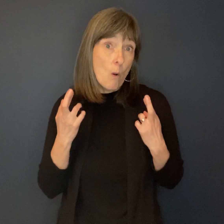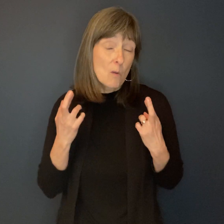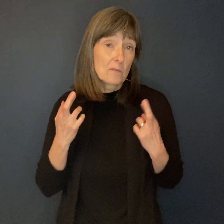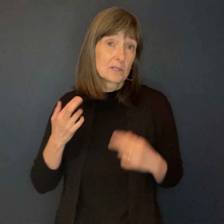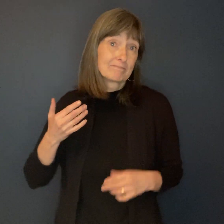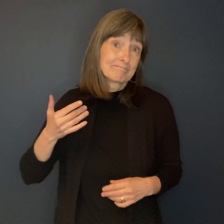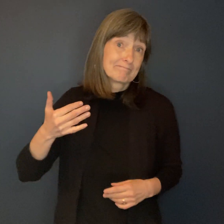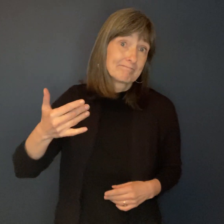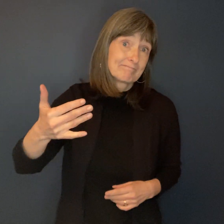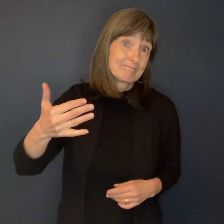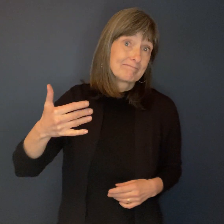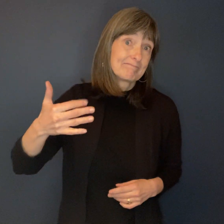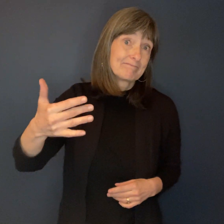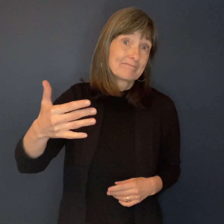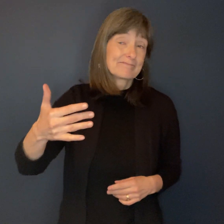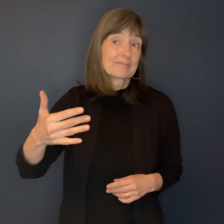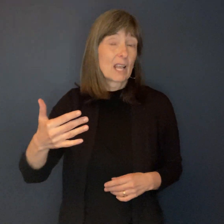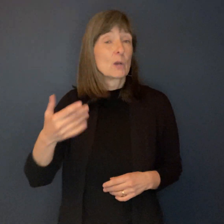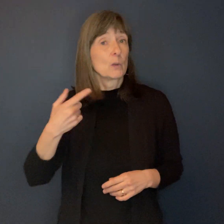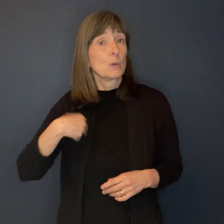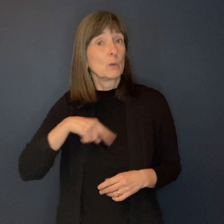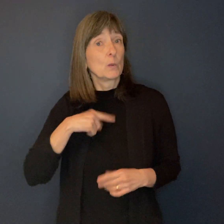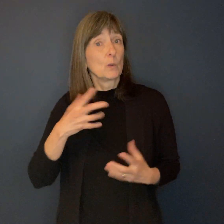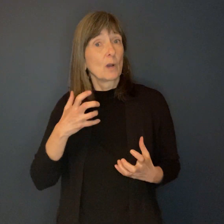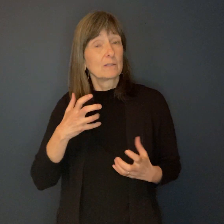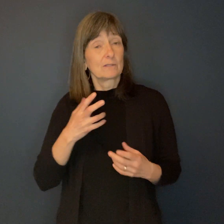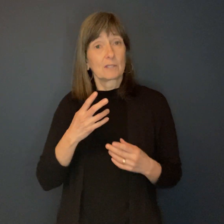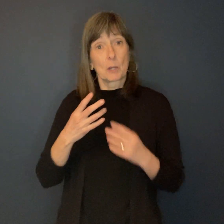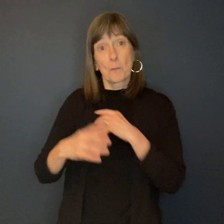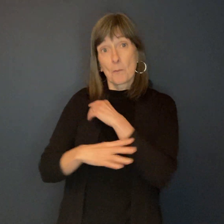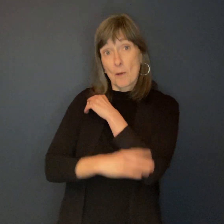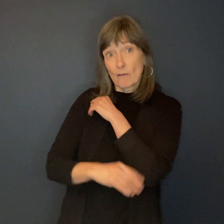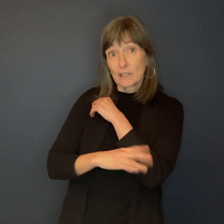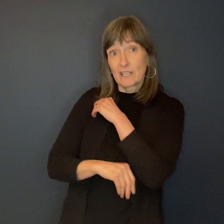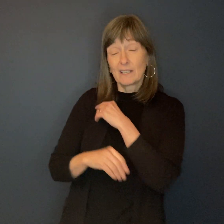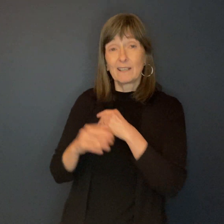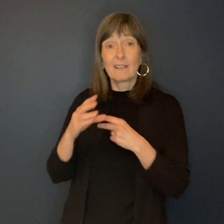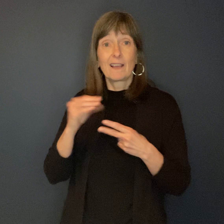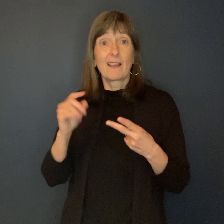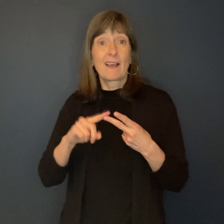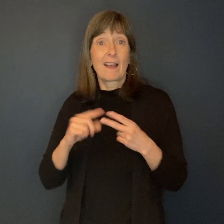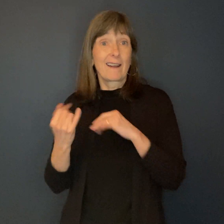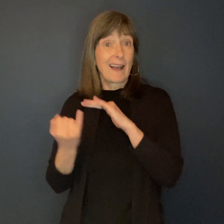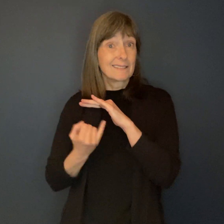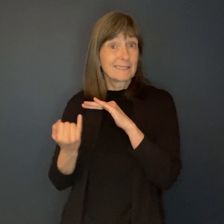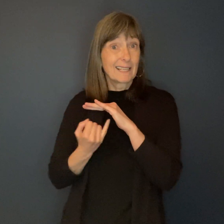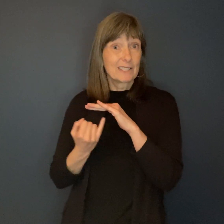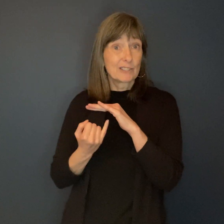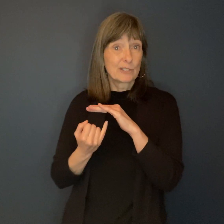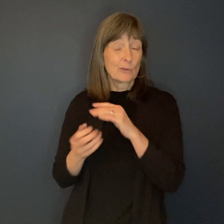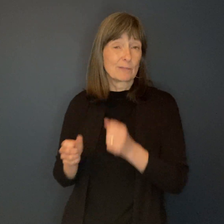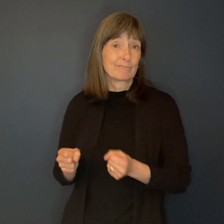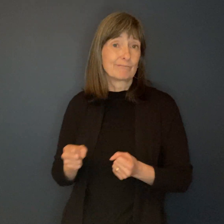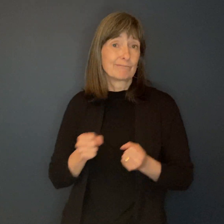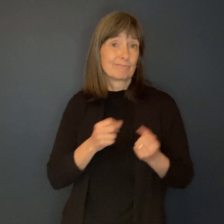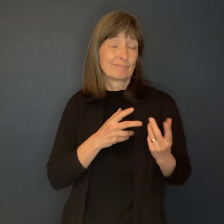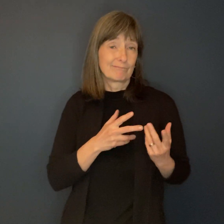of poverty and isolation will be alleviated greatly by the recognition that the way out of poverty is for people to